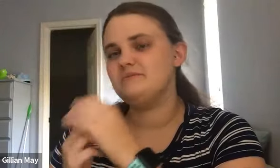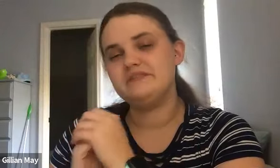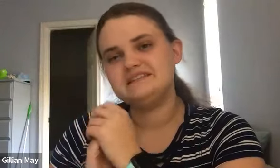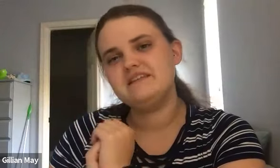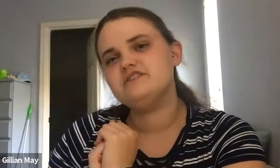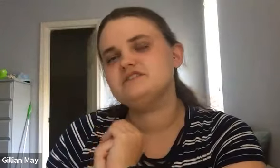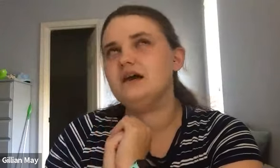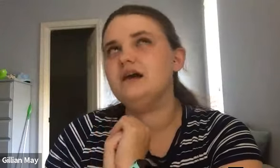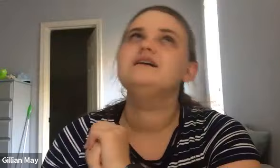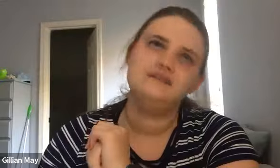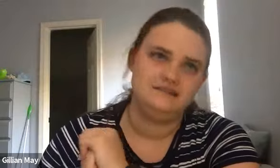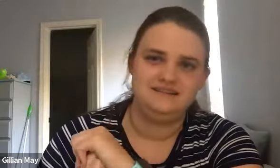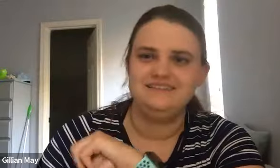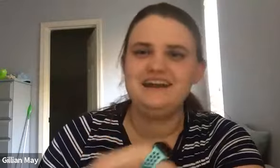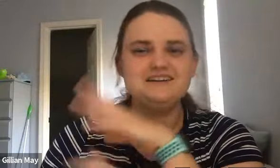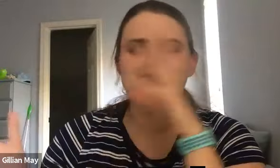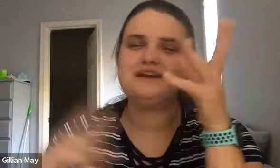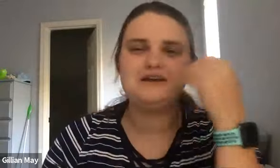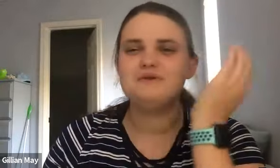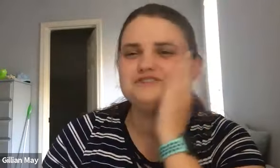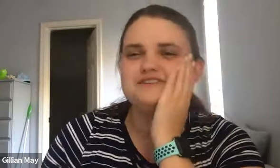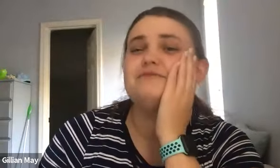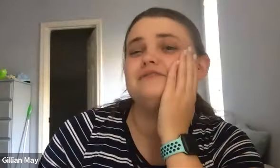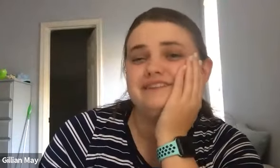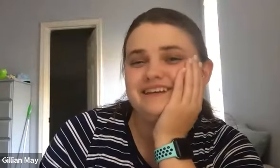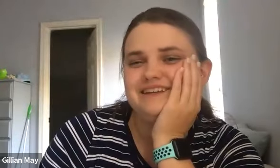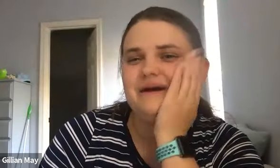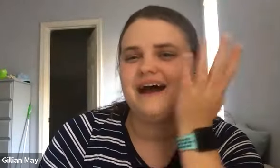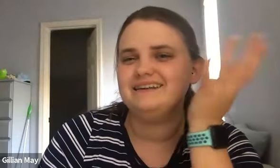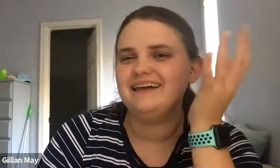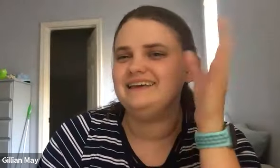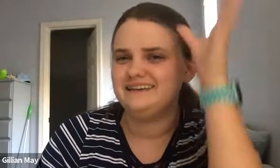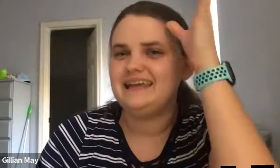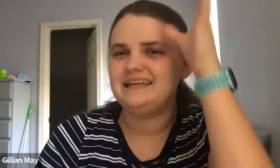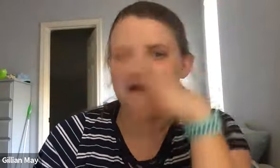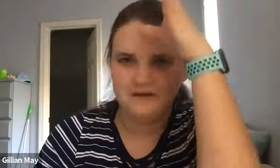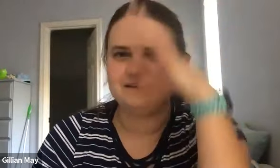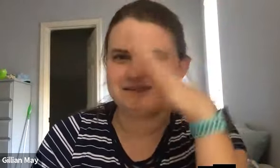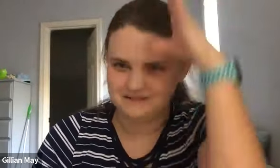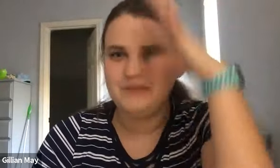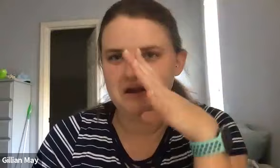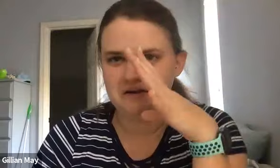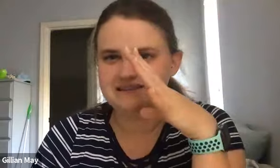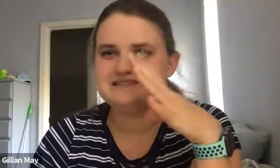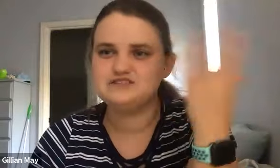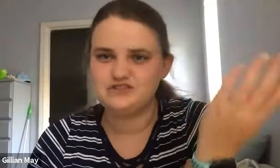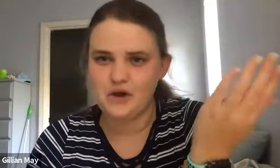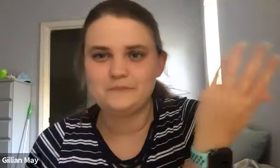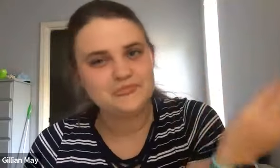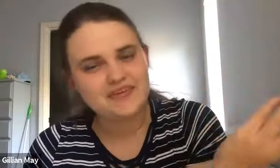when they say that, they're just like, they kind of just make like a motion of like, really, you had like, it's parents. So